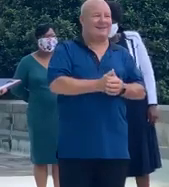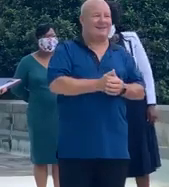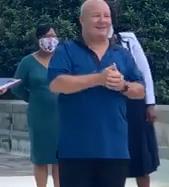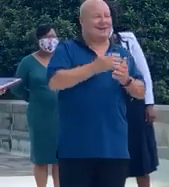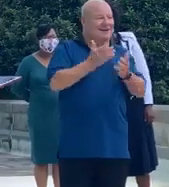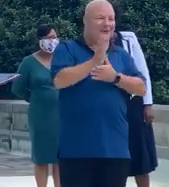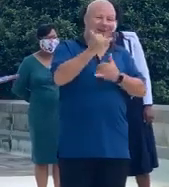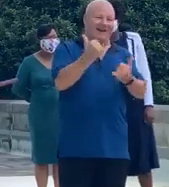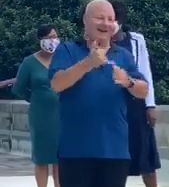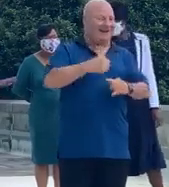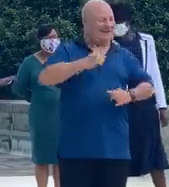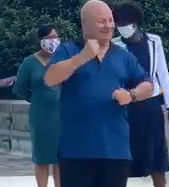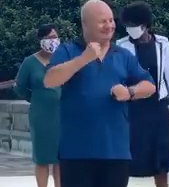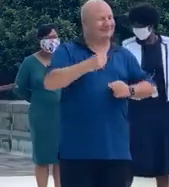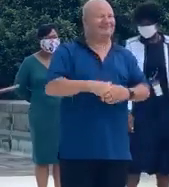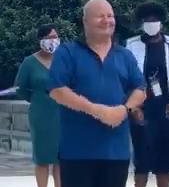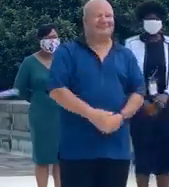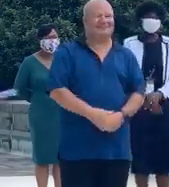All right now.